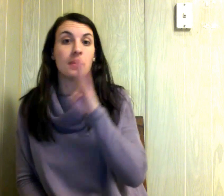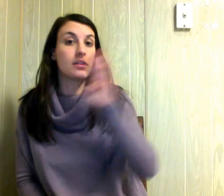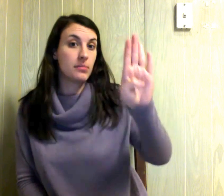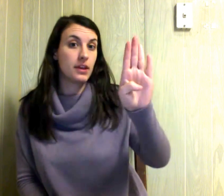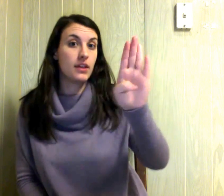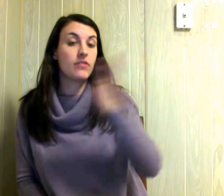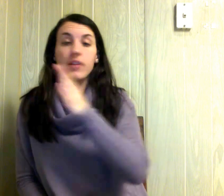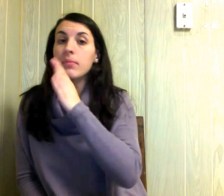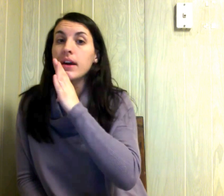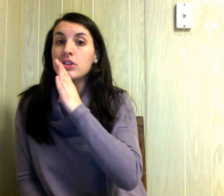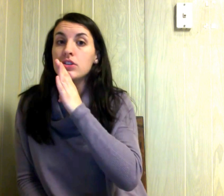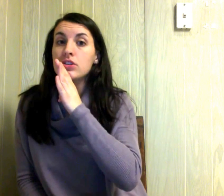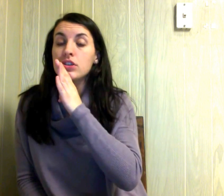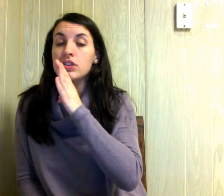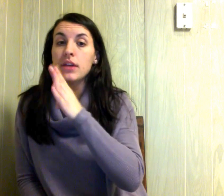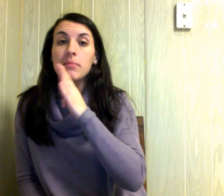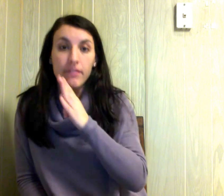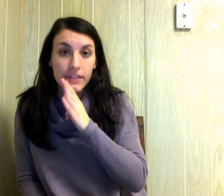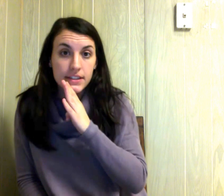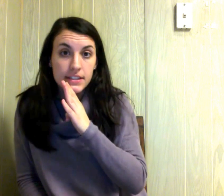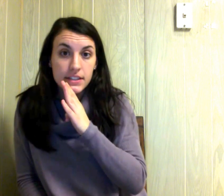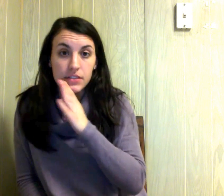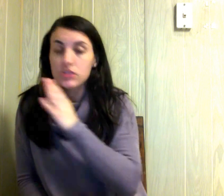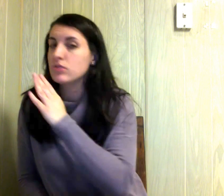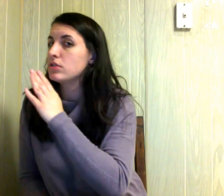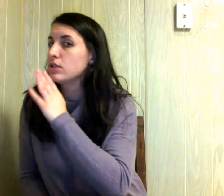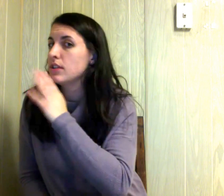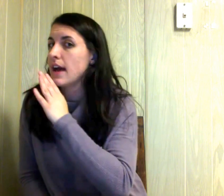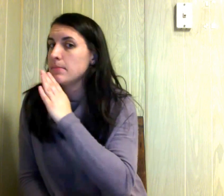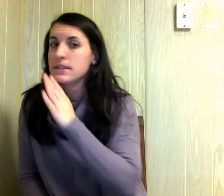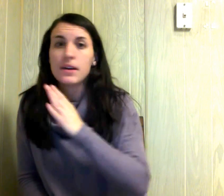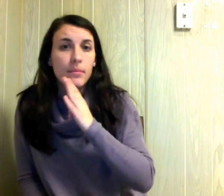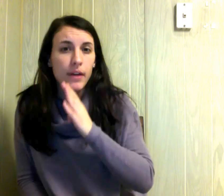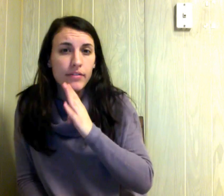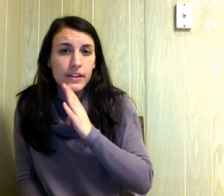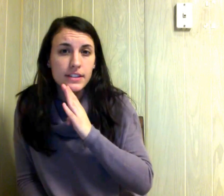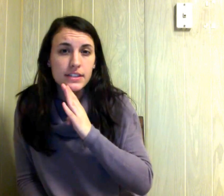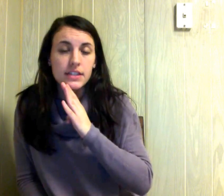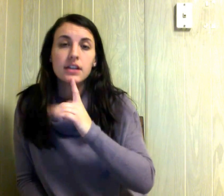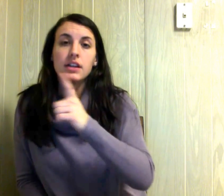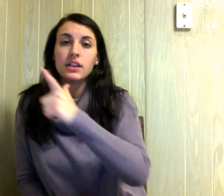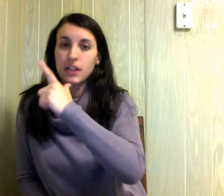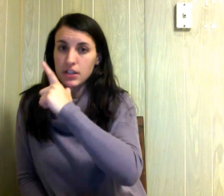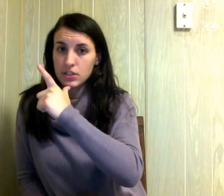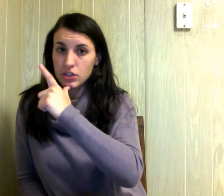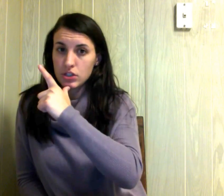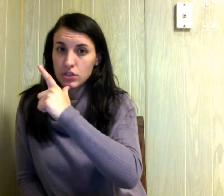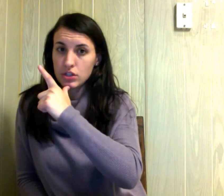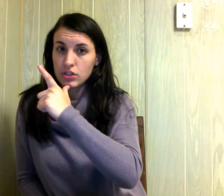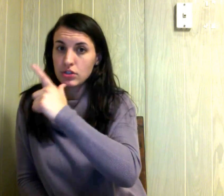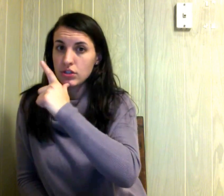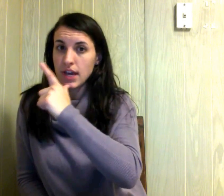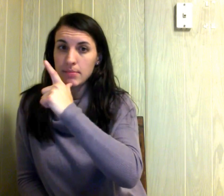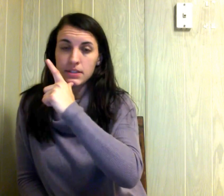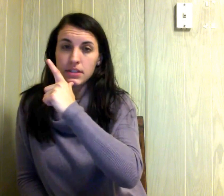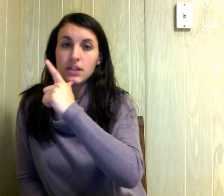the B right by your chin. Breakfast. You do 2 taps. Breakfast, lunch, 2 taps,